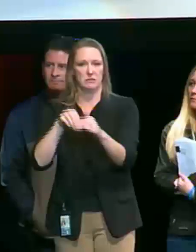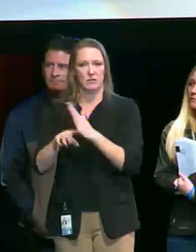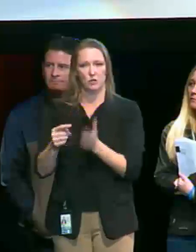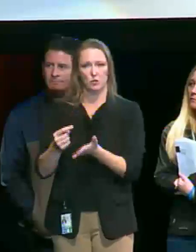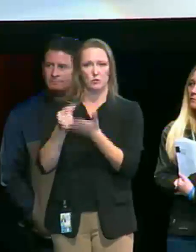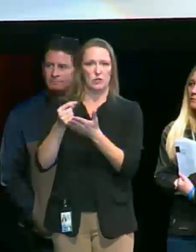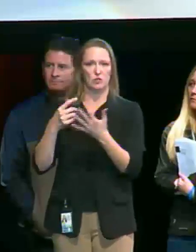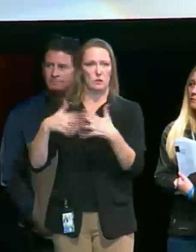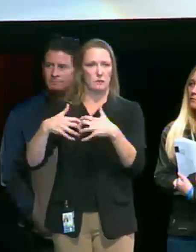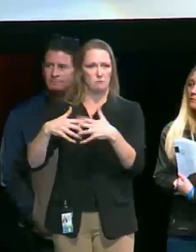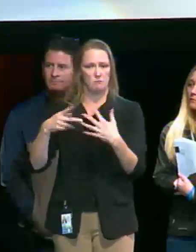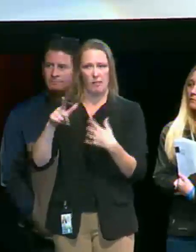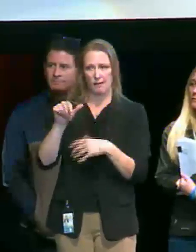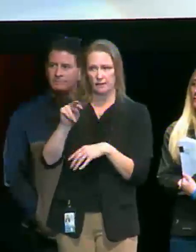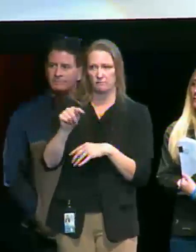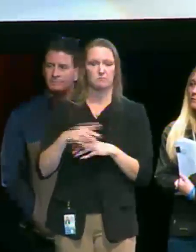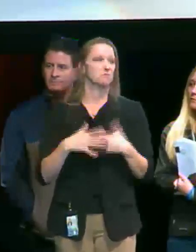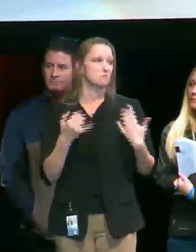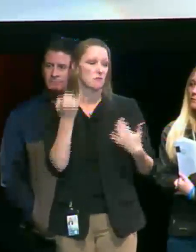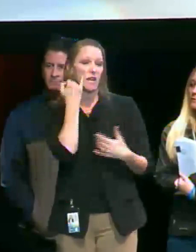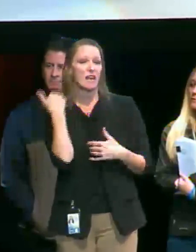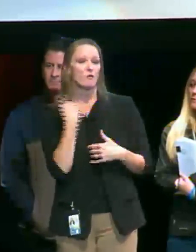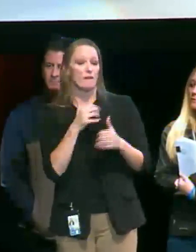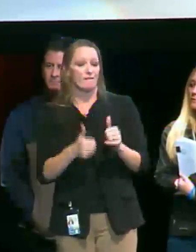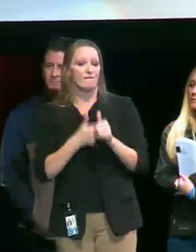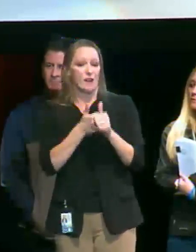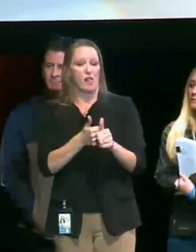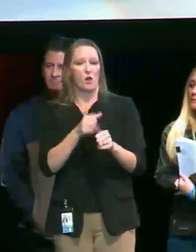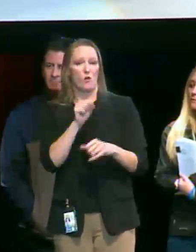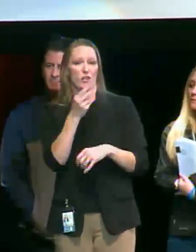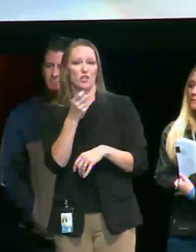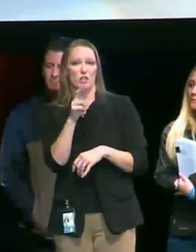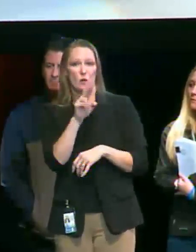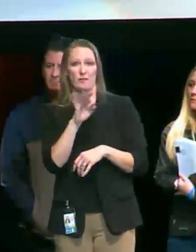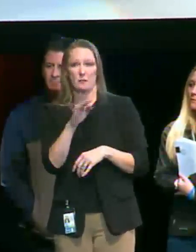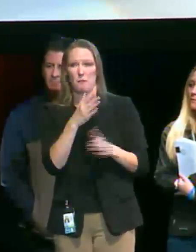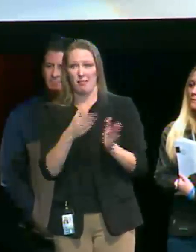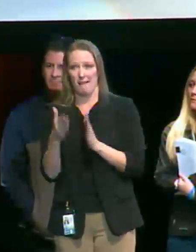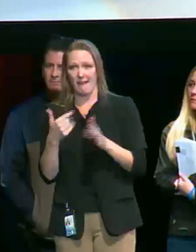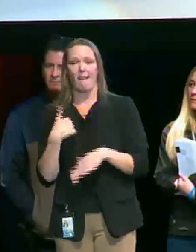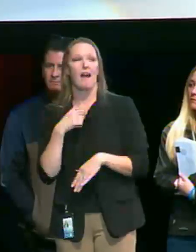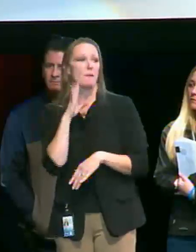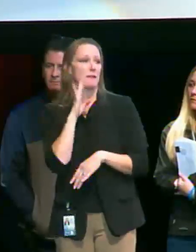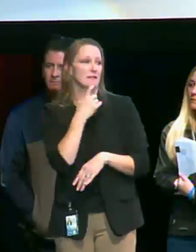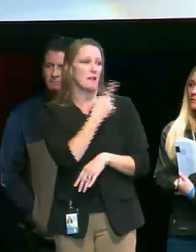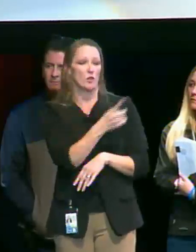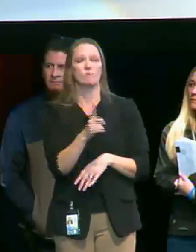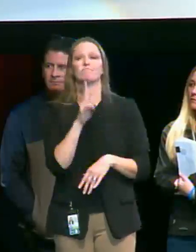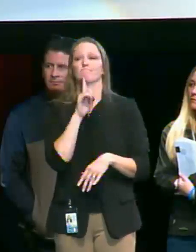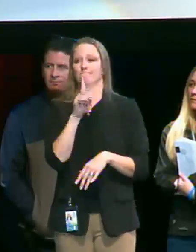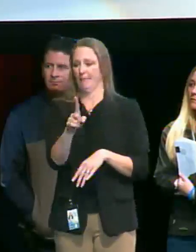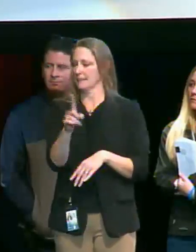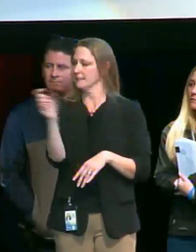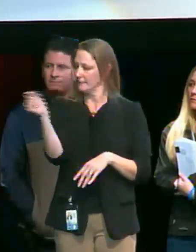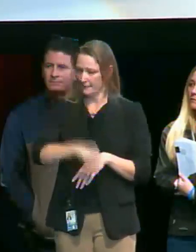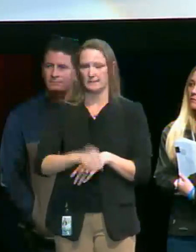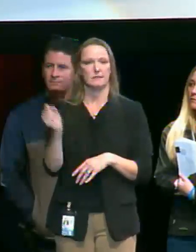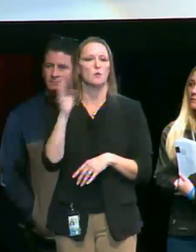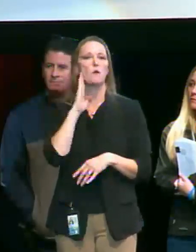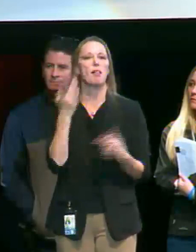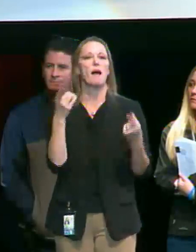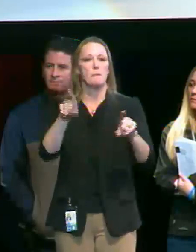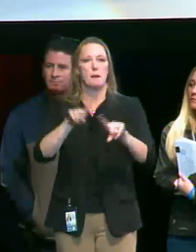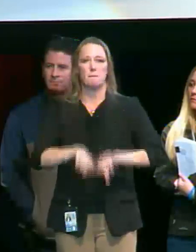if we follow the repopulation plan that the sheriff has outlined, I can say absolutely yes, that will happen.